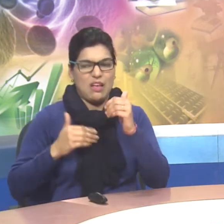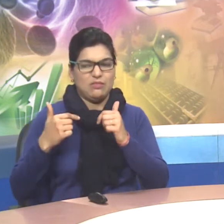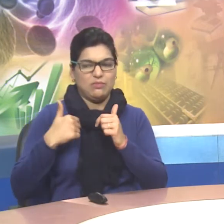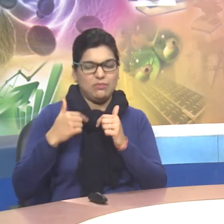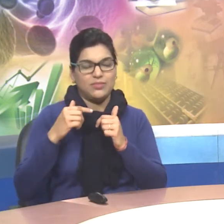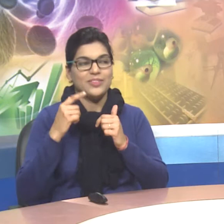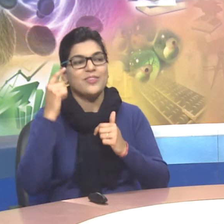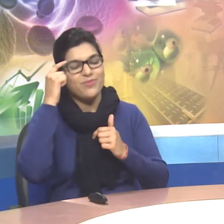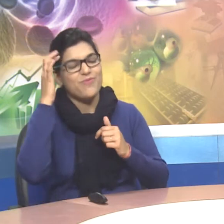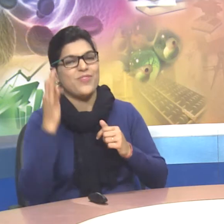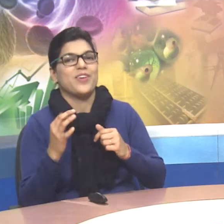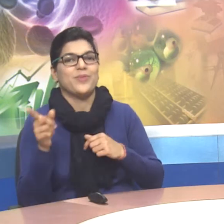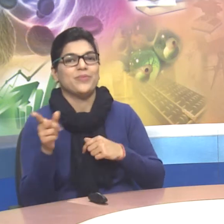She was feeling